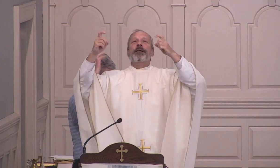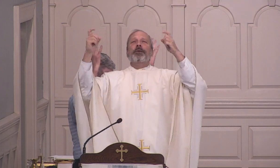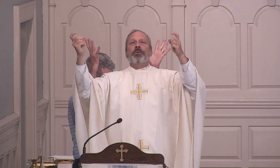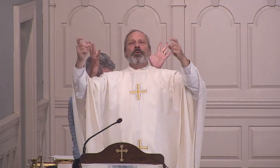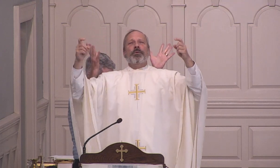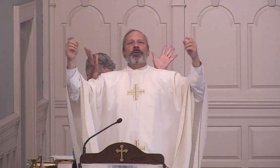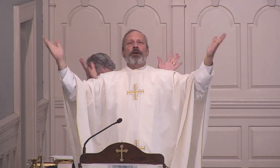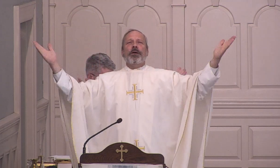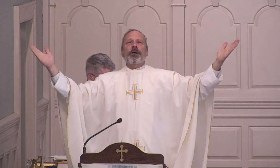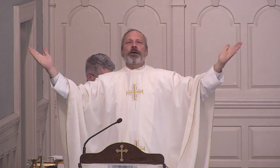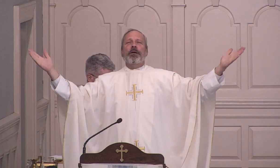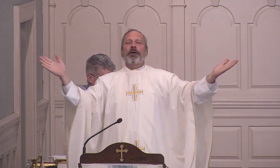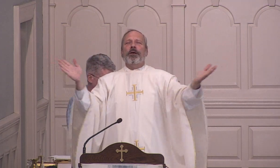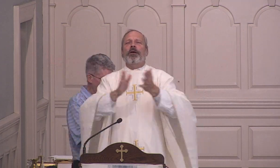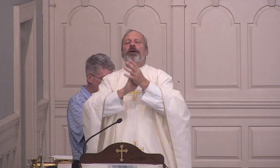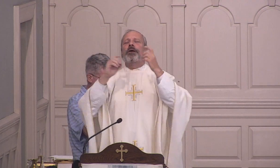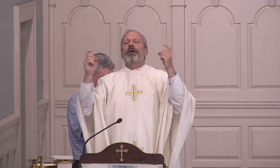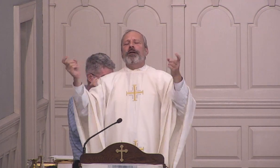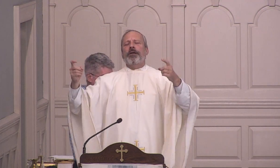alleluia,